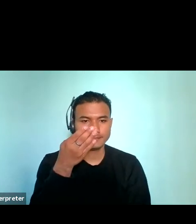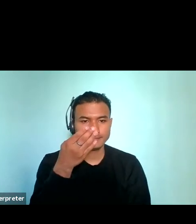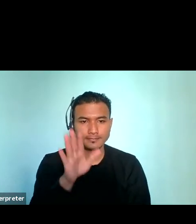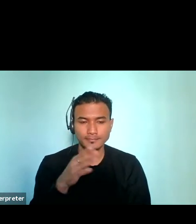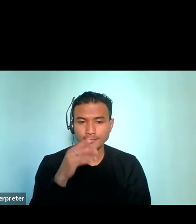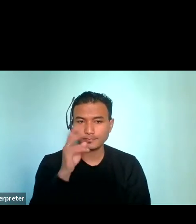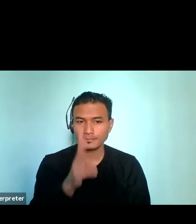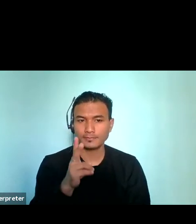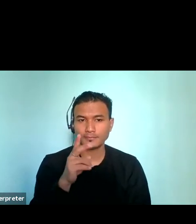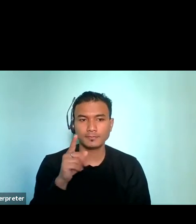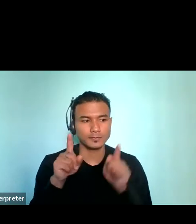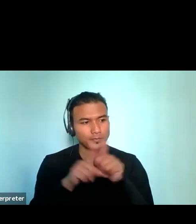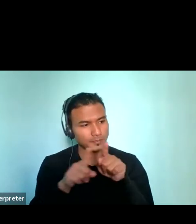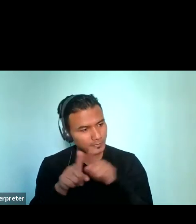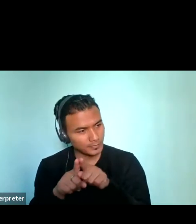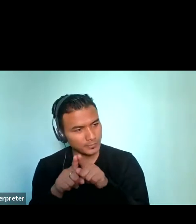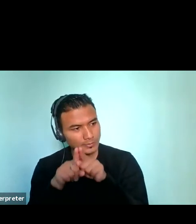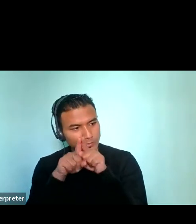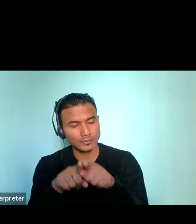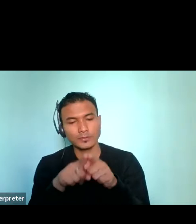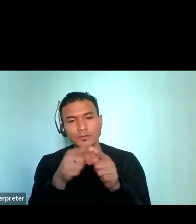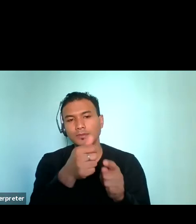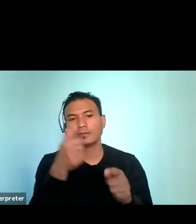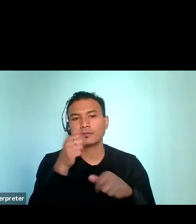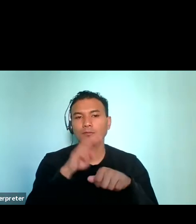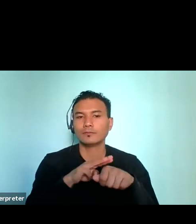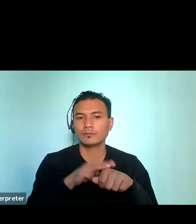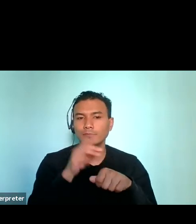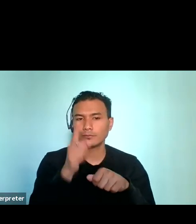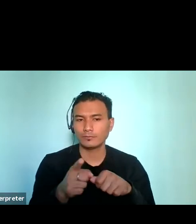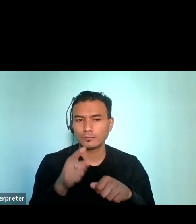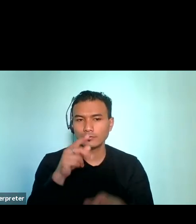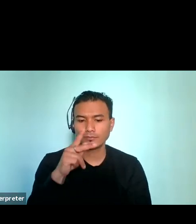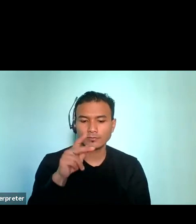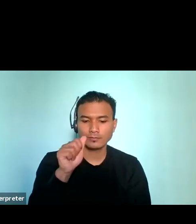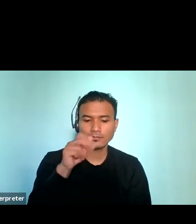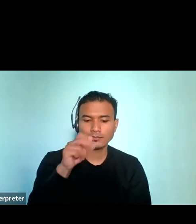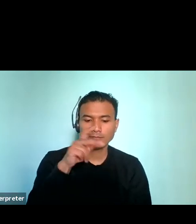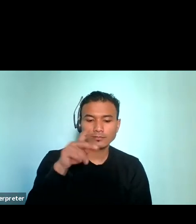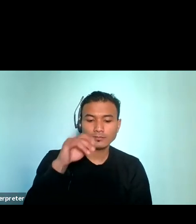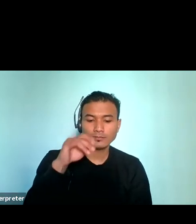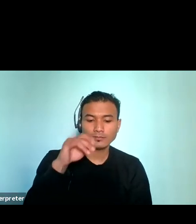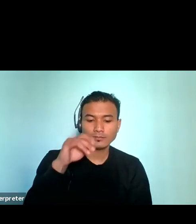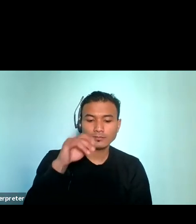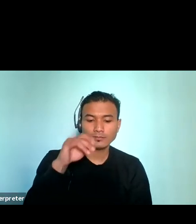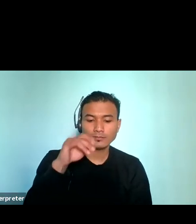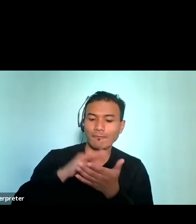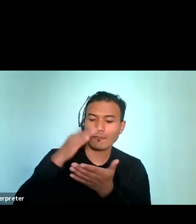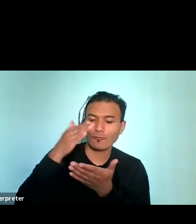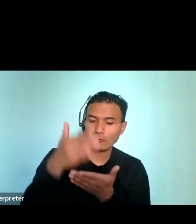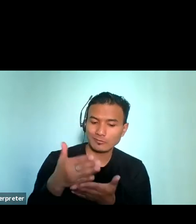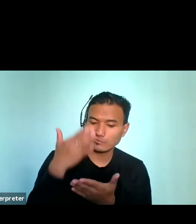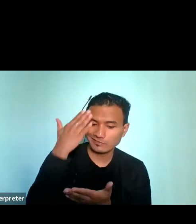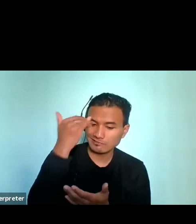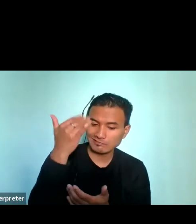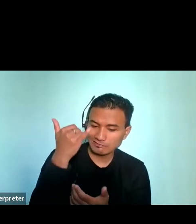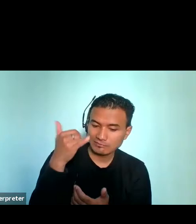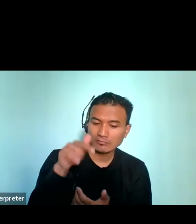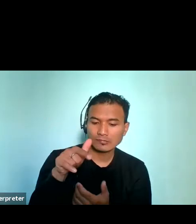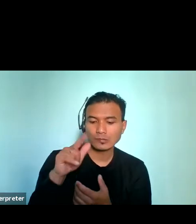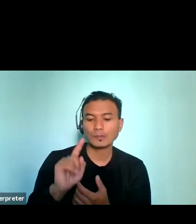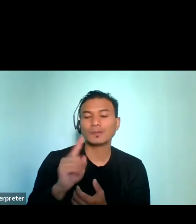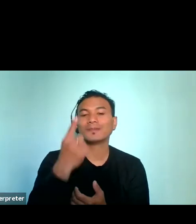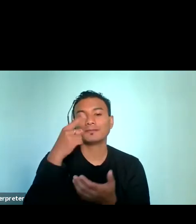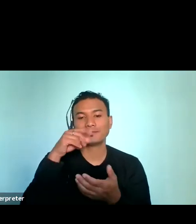And this is also a good opportunity for Kapeng Foundation because this is the first